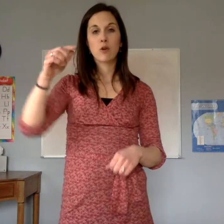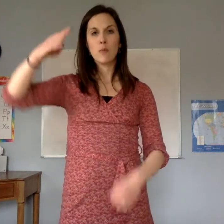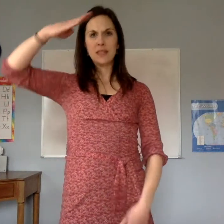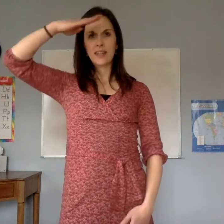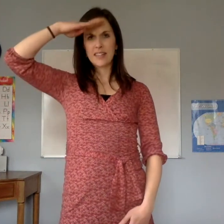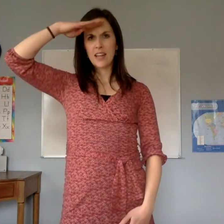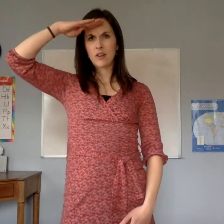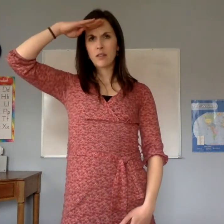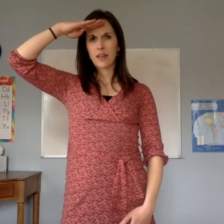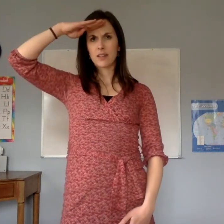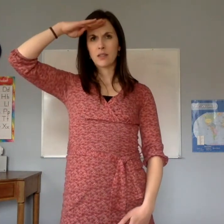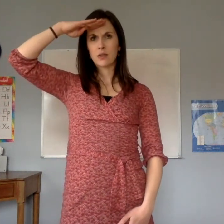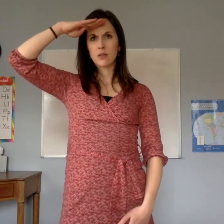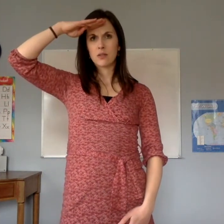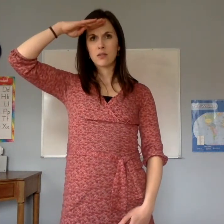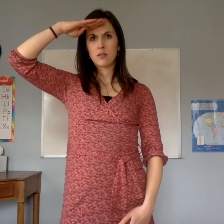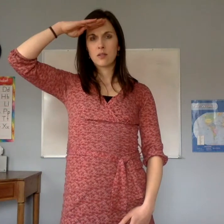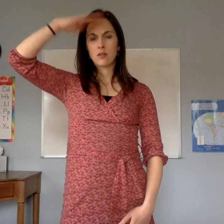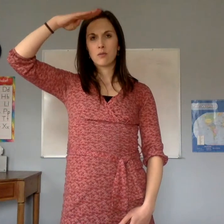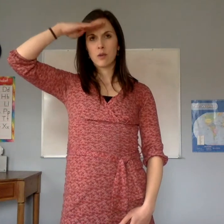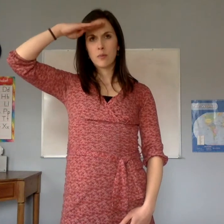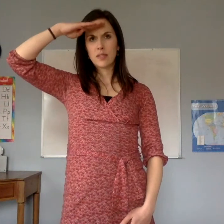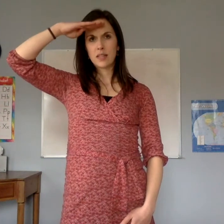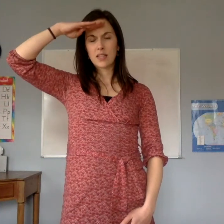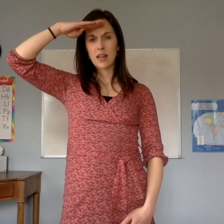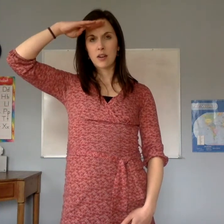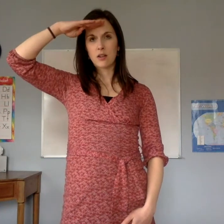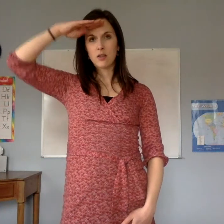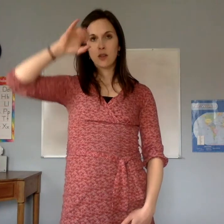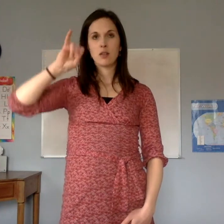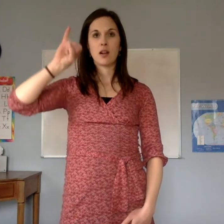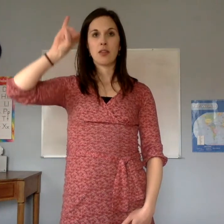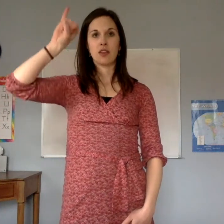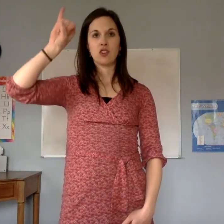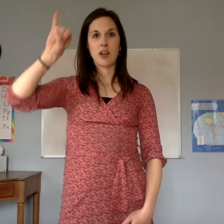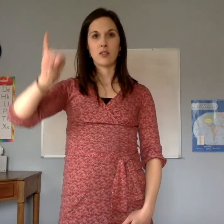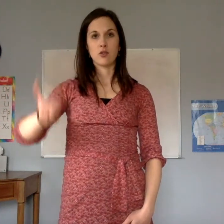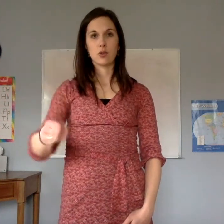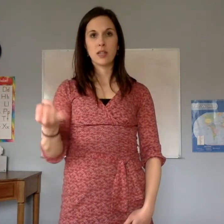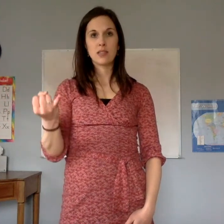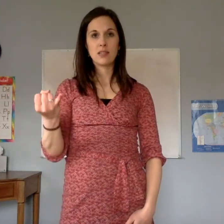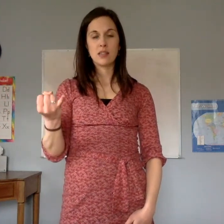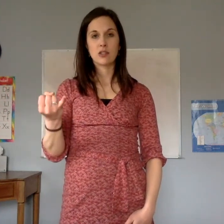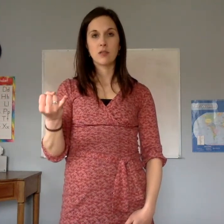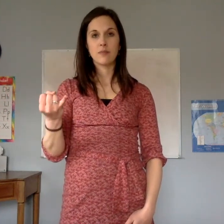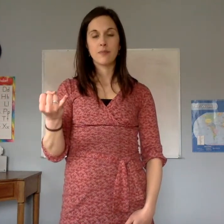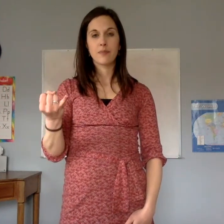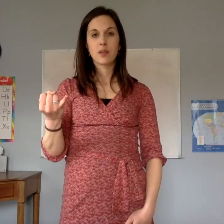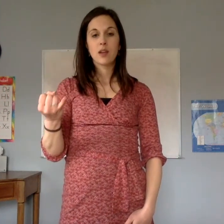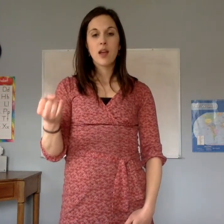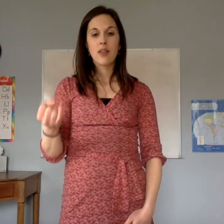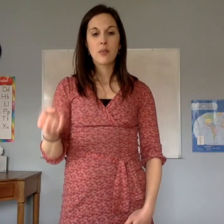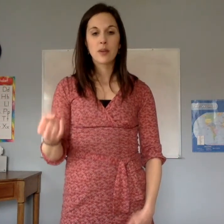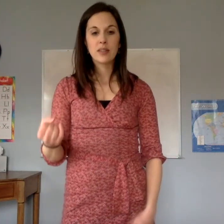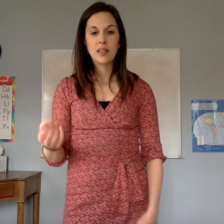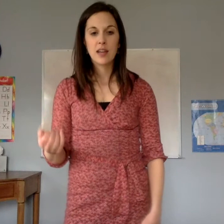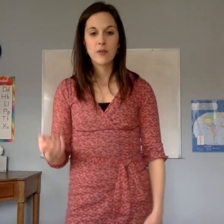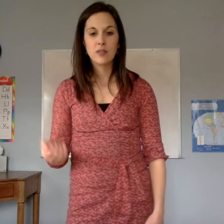Roman dictator, like a salute, Roman dictator, and then a J, Julius Caesar. And then we're going to take, for